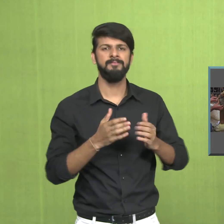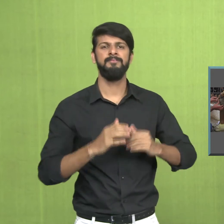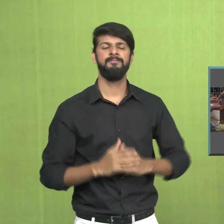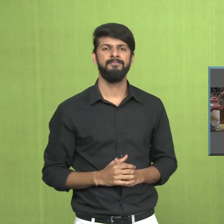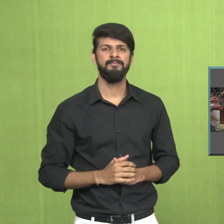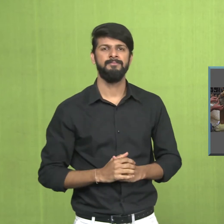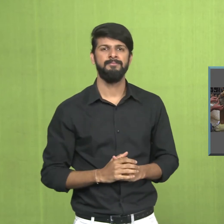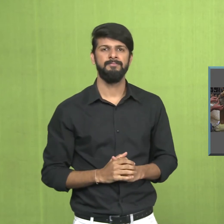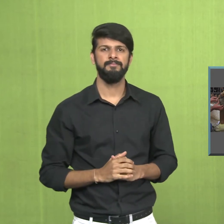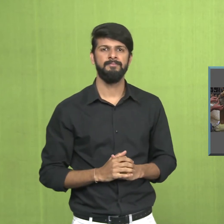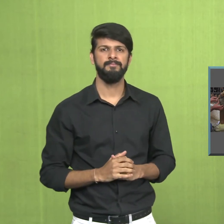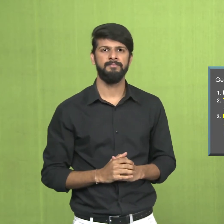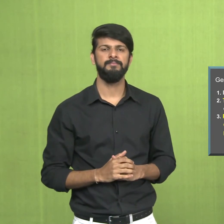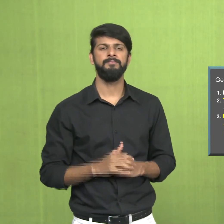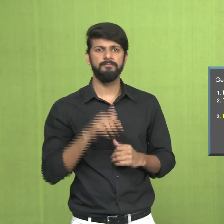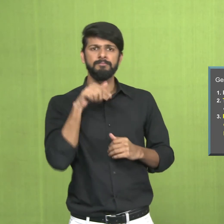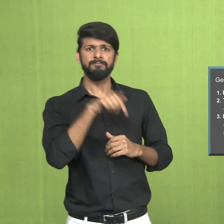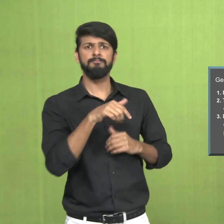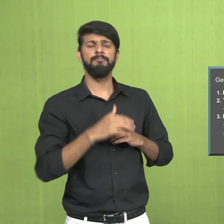is made of wax.